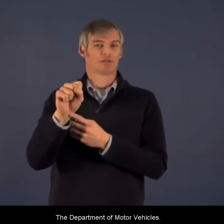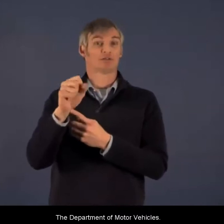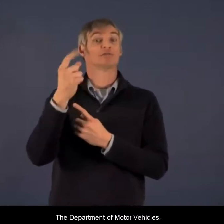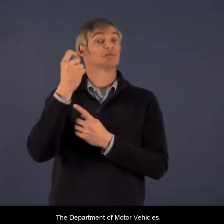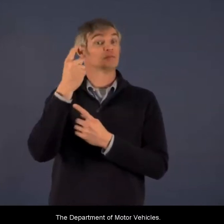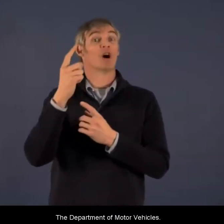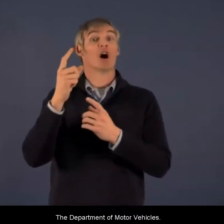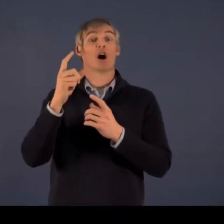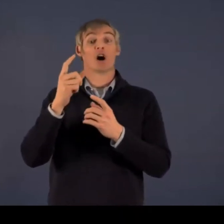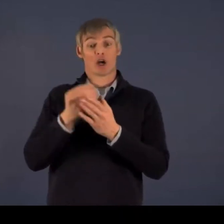Motor Vehicles,